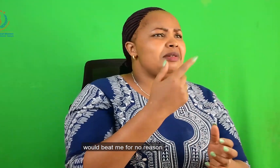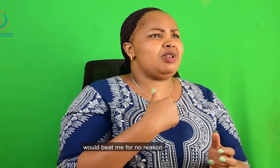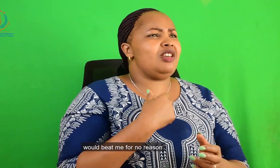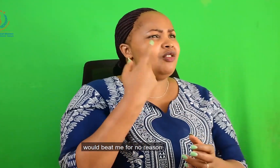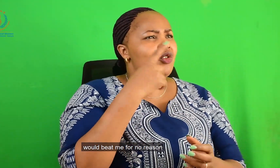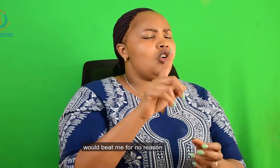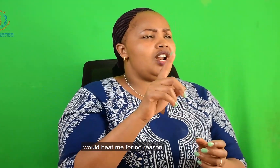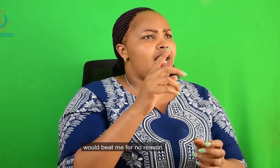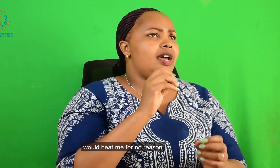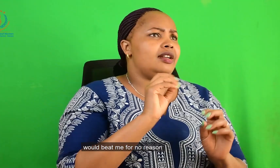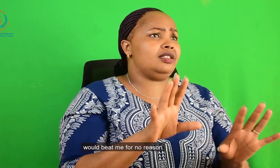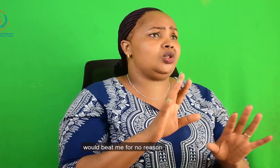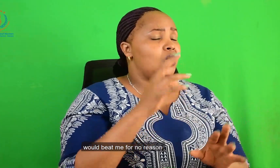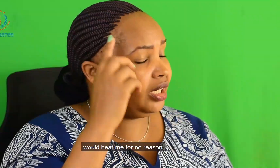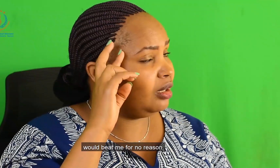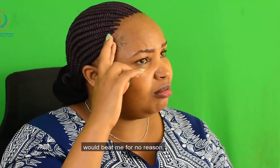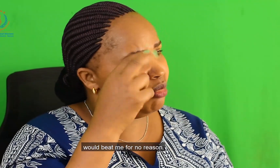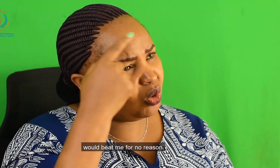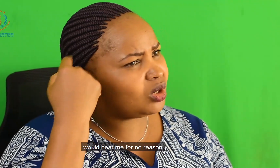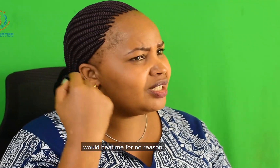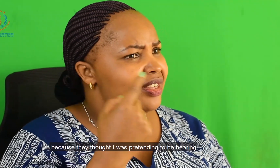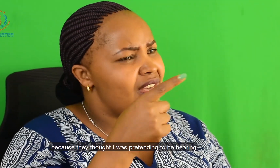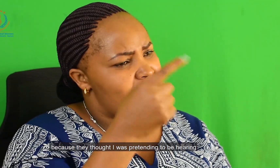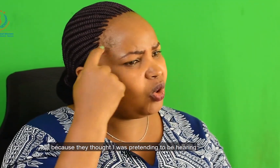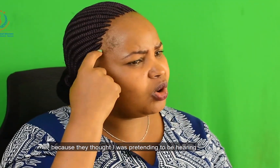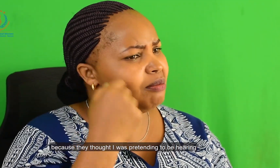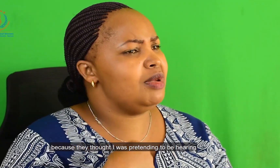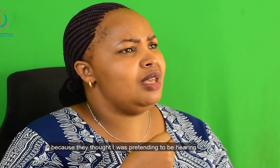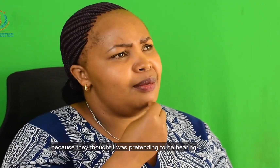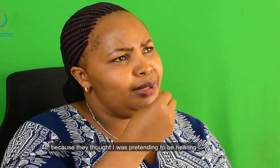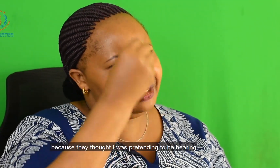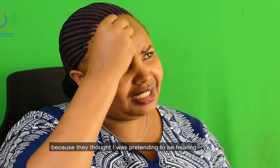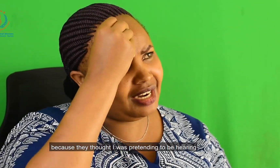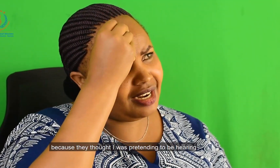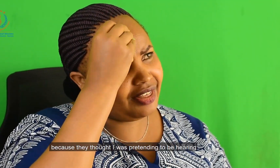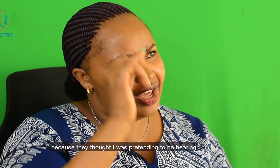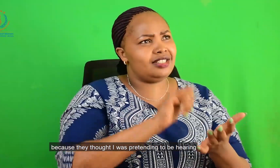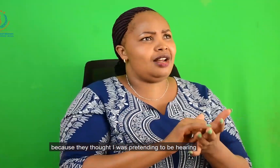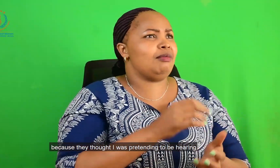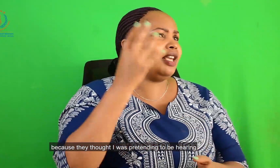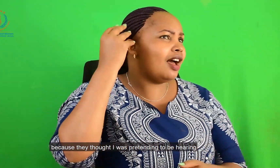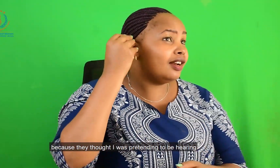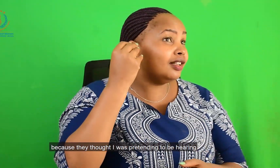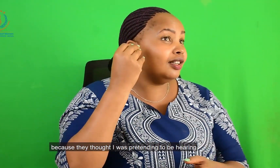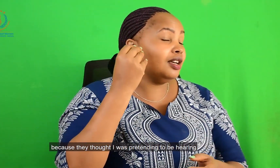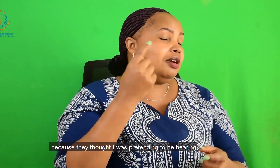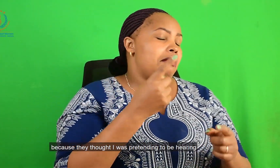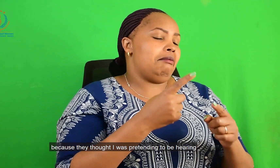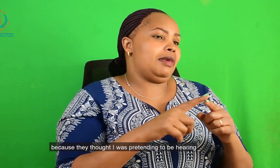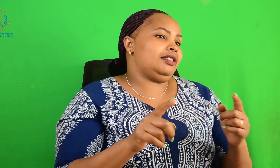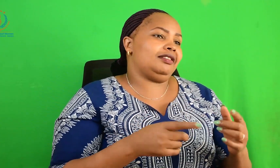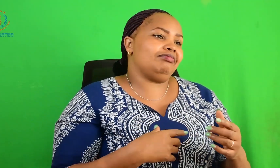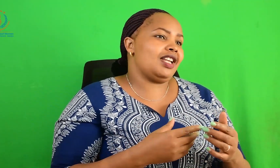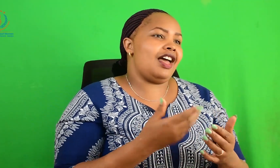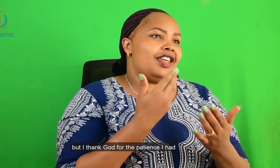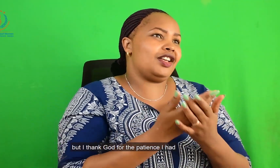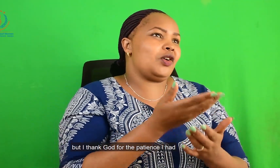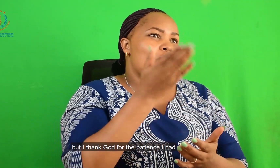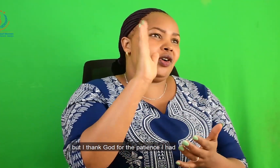would beat me for no reason because they thought I was pretending to be hearing. But I thank